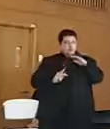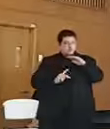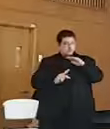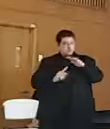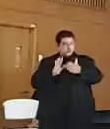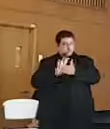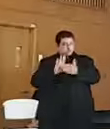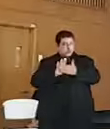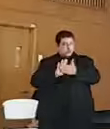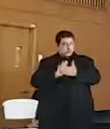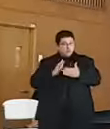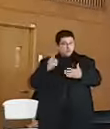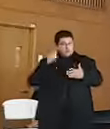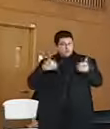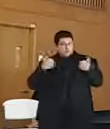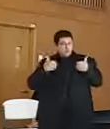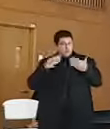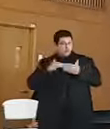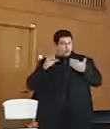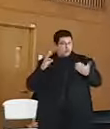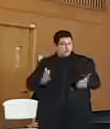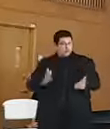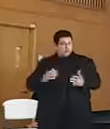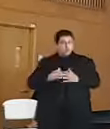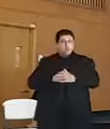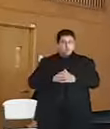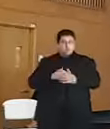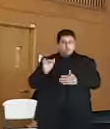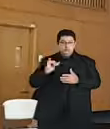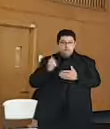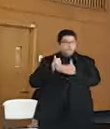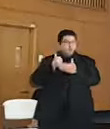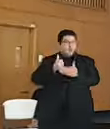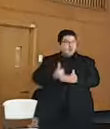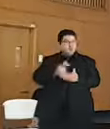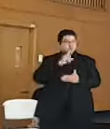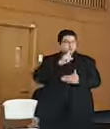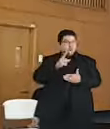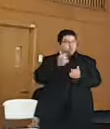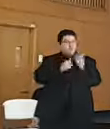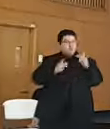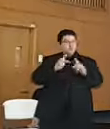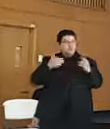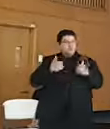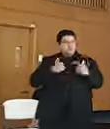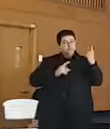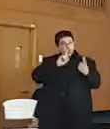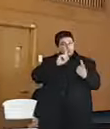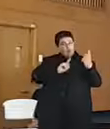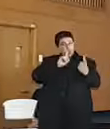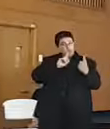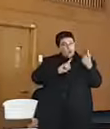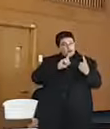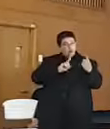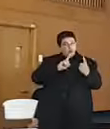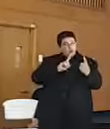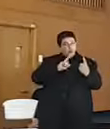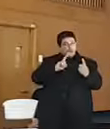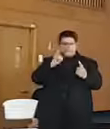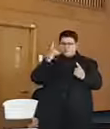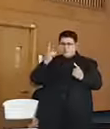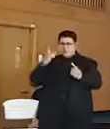is a part for your young learners. It also helps with making sure that everyone has a one-to-one situation where there's one